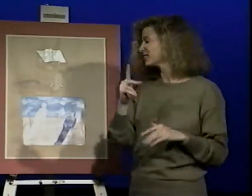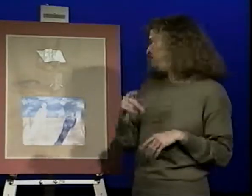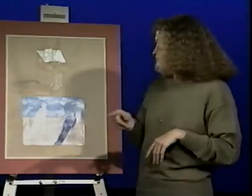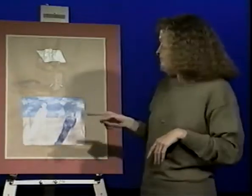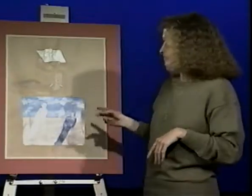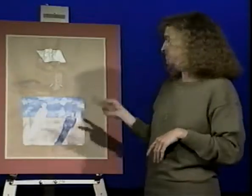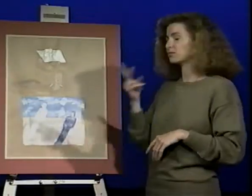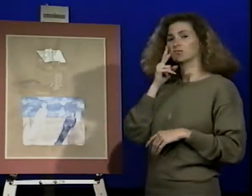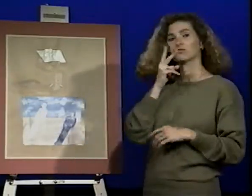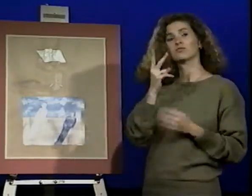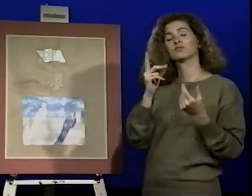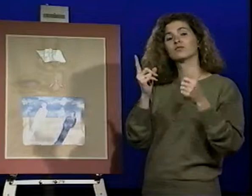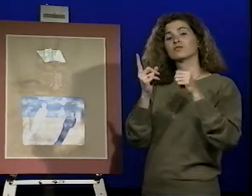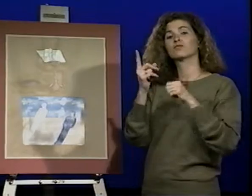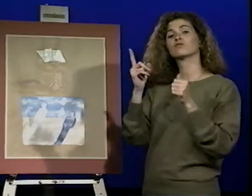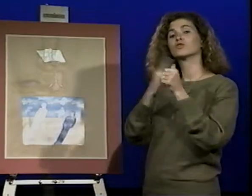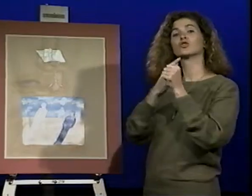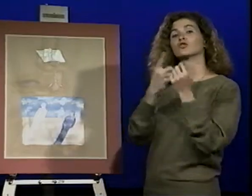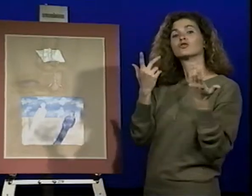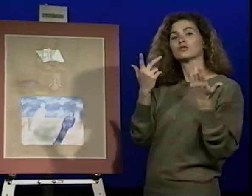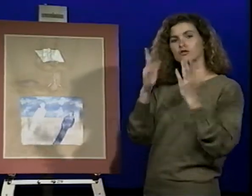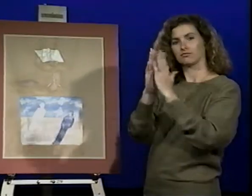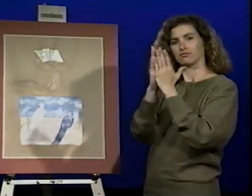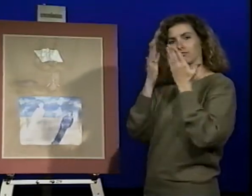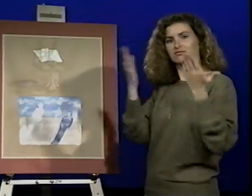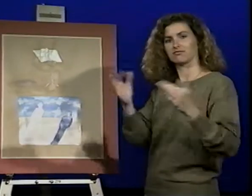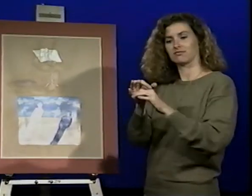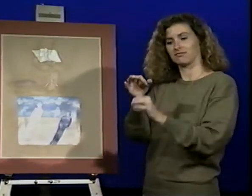I'd like to explain more about this work. First,